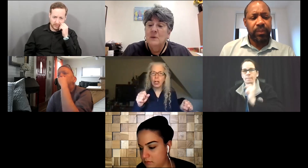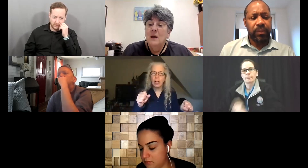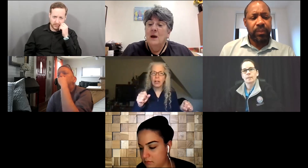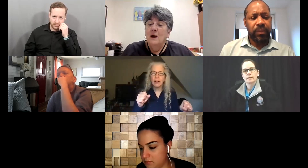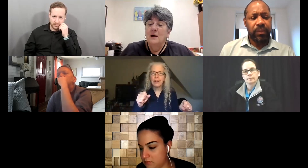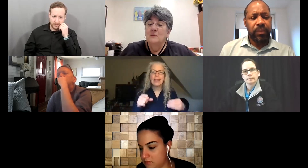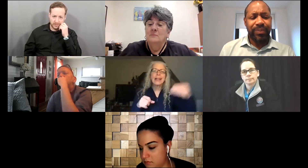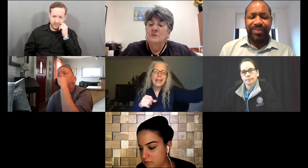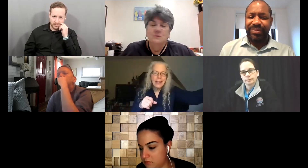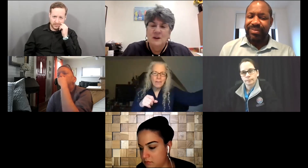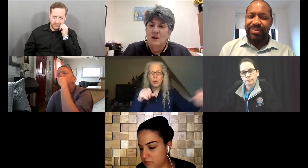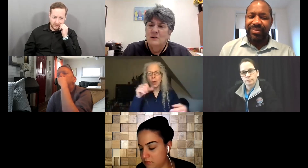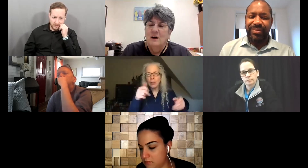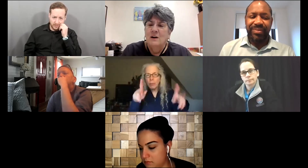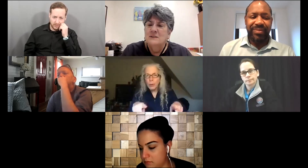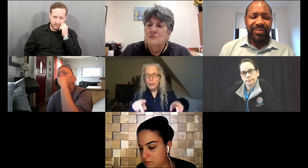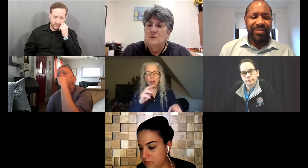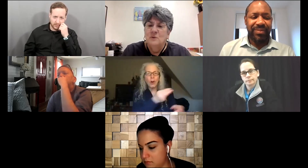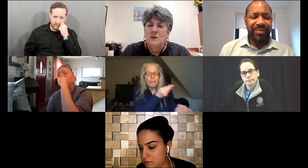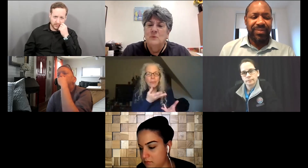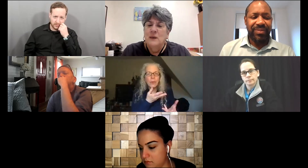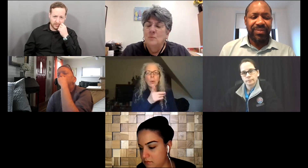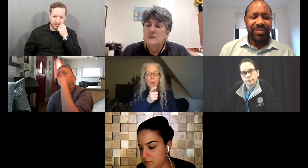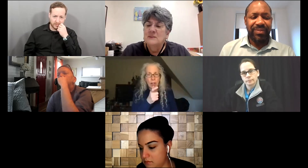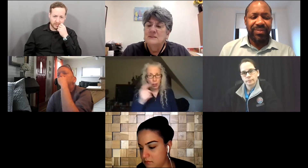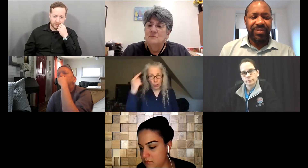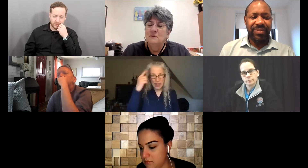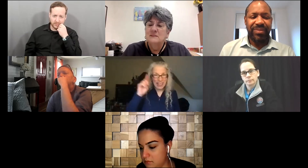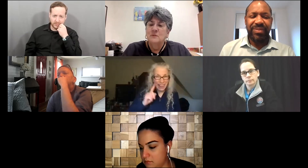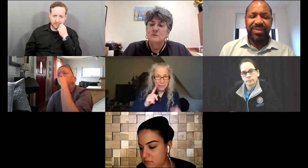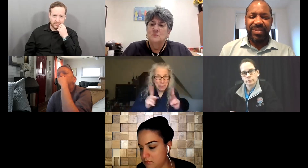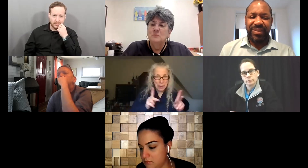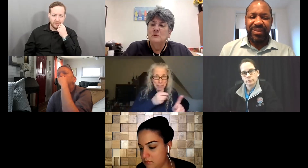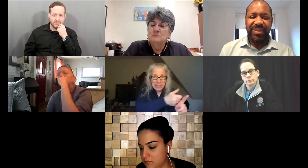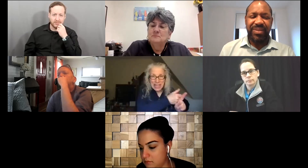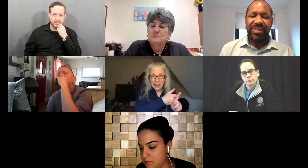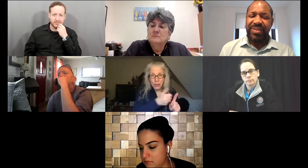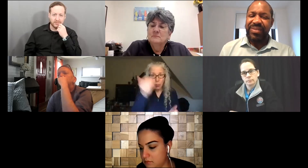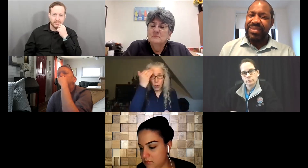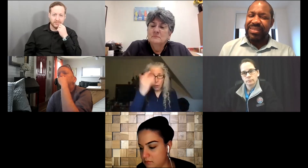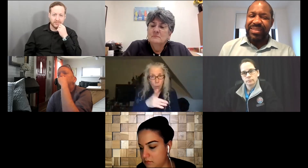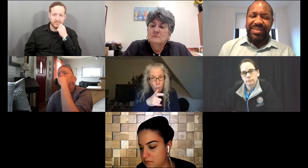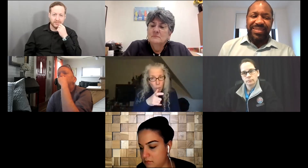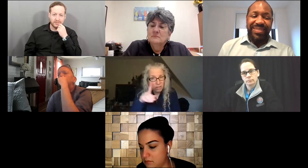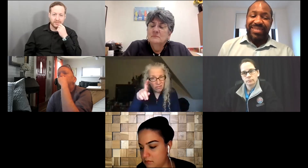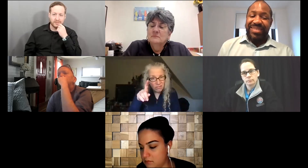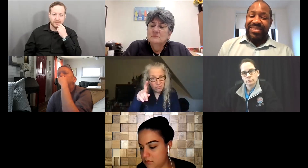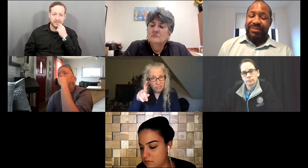them? Do you think our deaf community would help us identify some of those people?